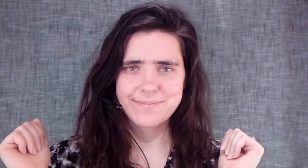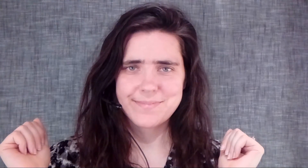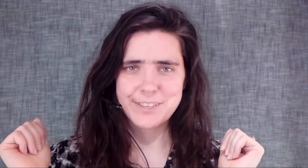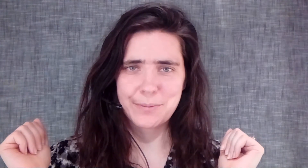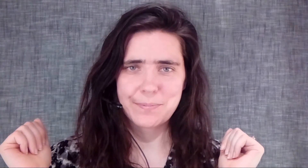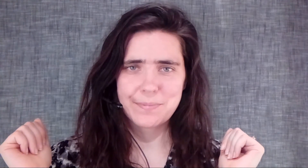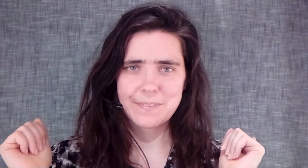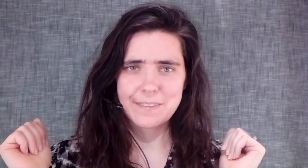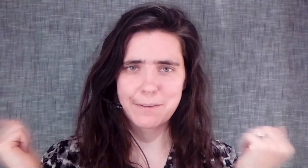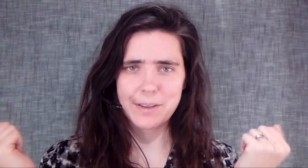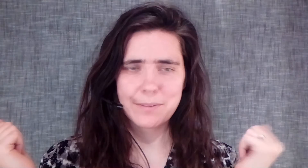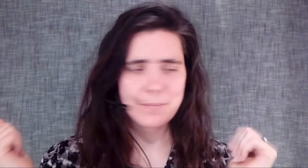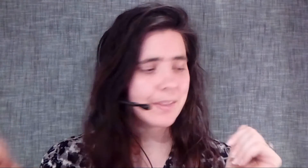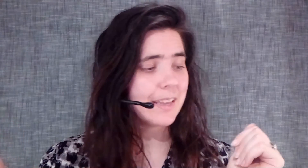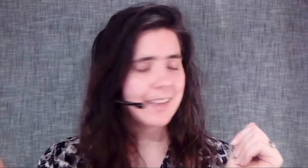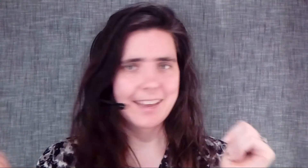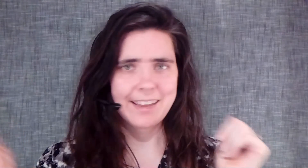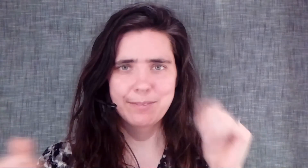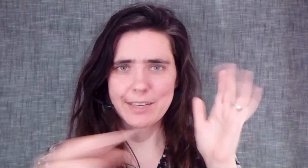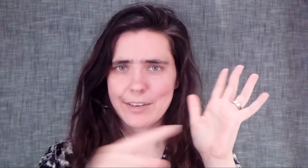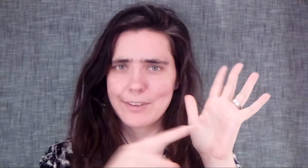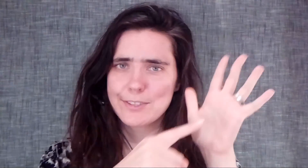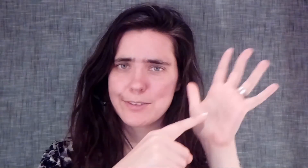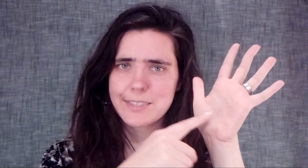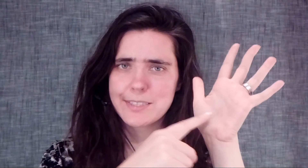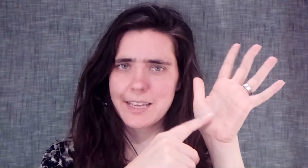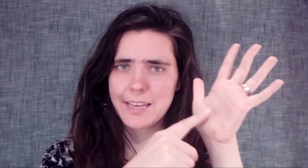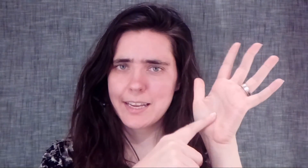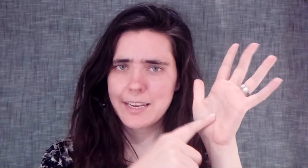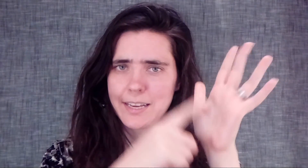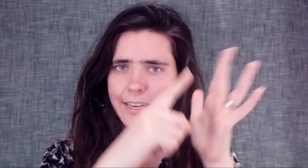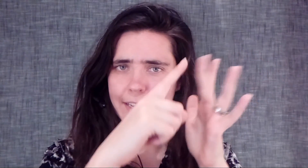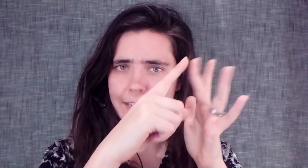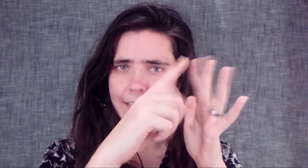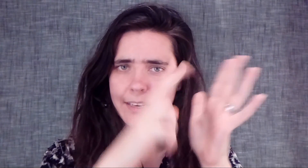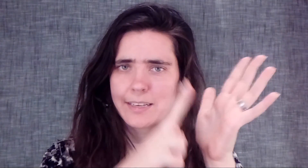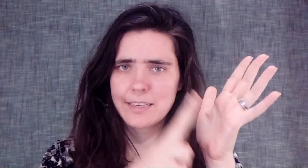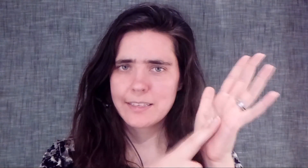So, there we go. And we can also say